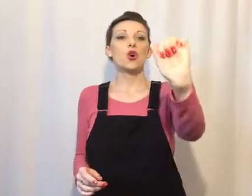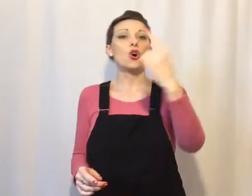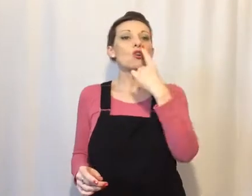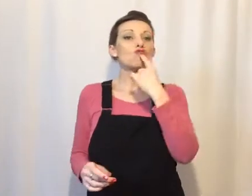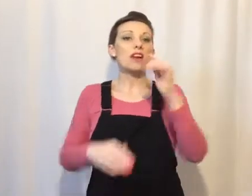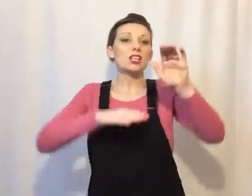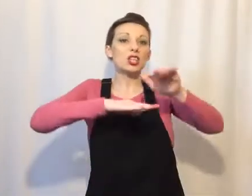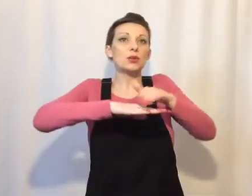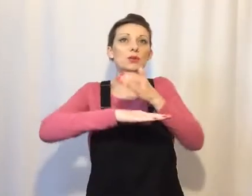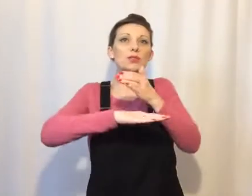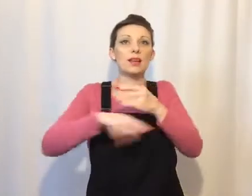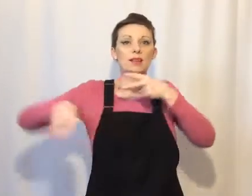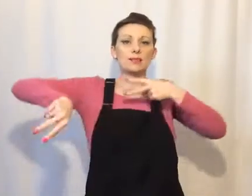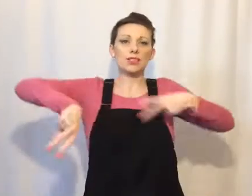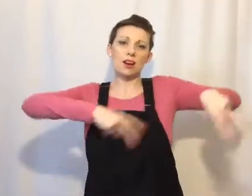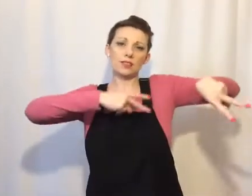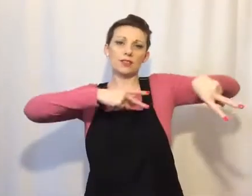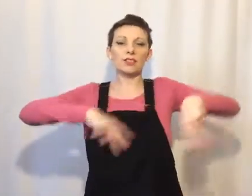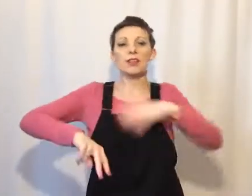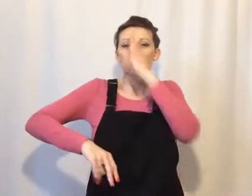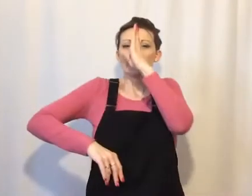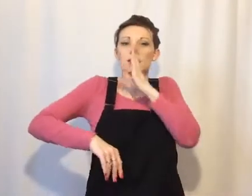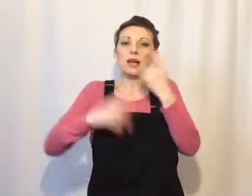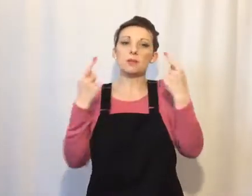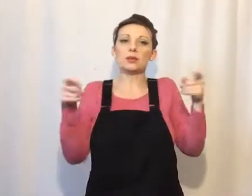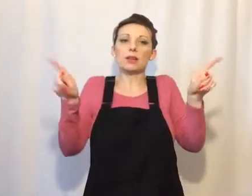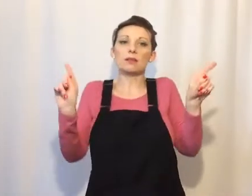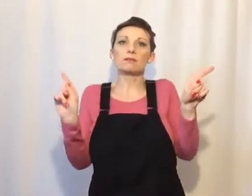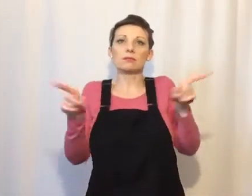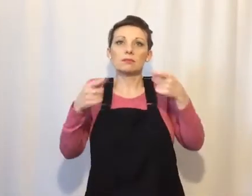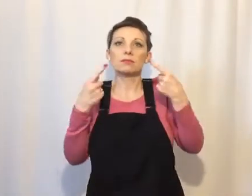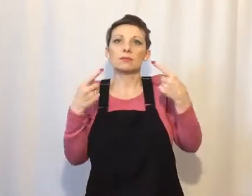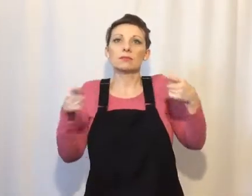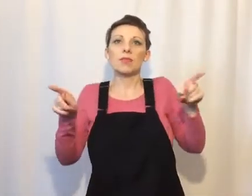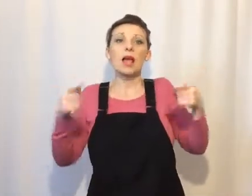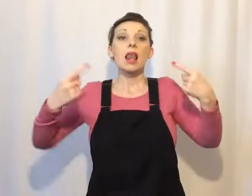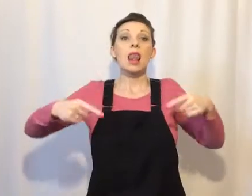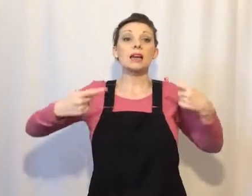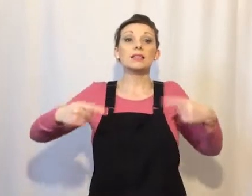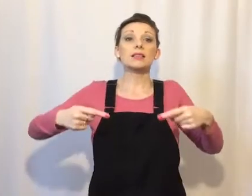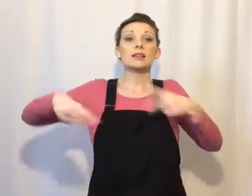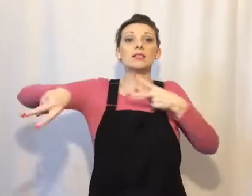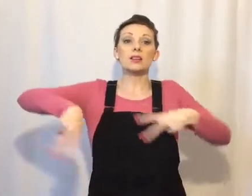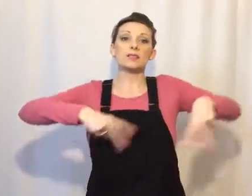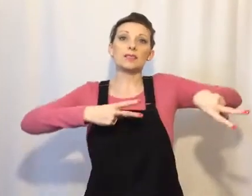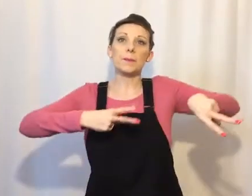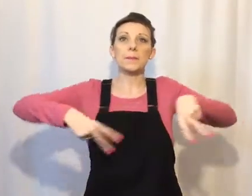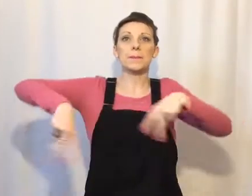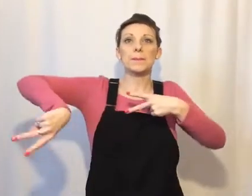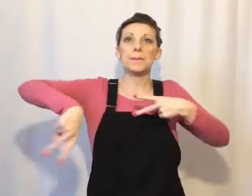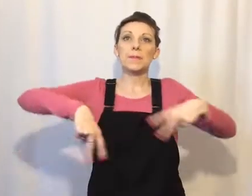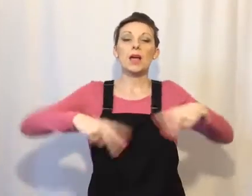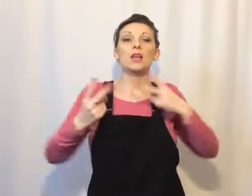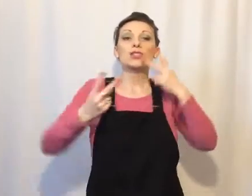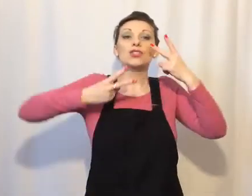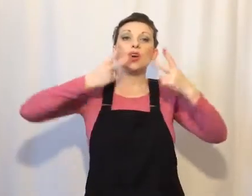Your red shoes, dance. Sad music. Let's dance.